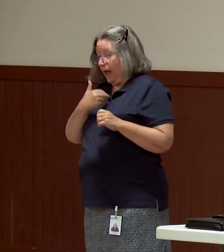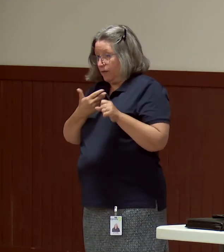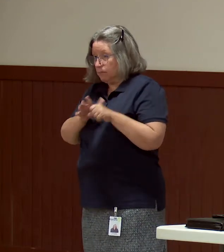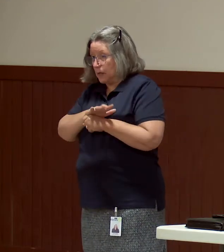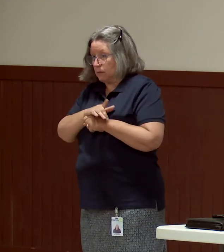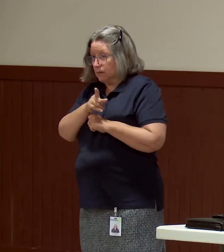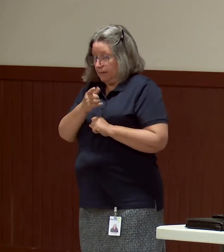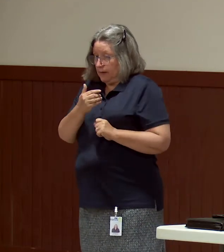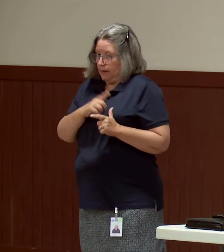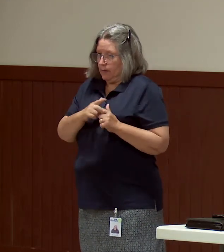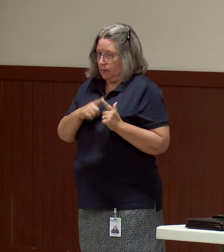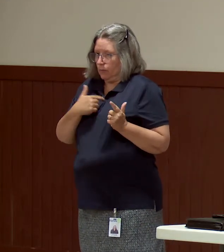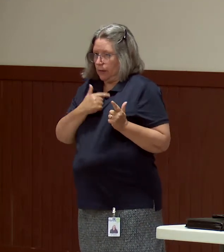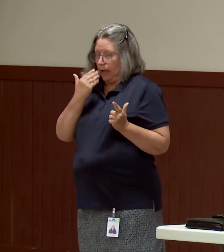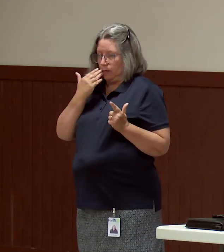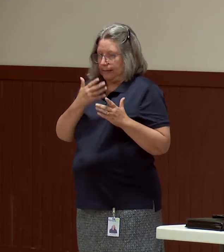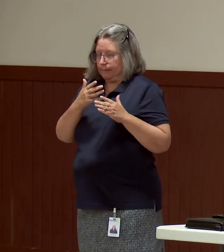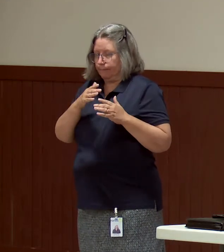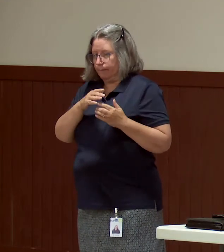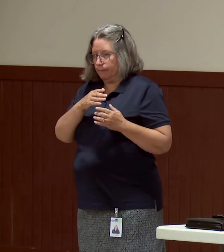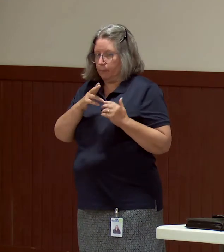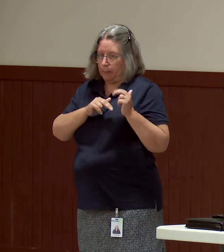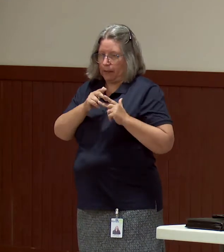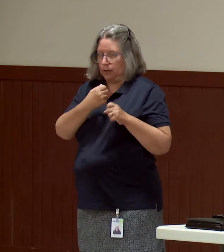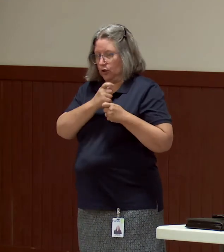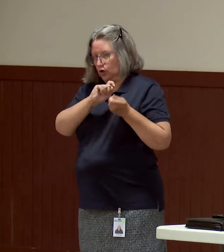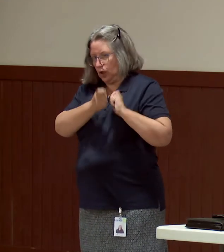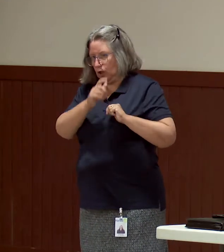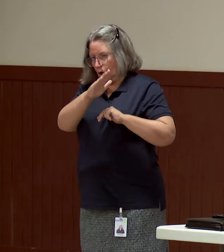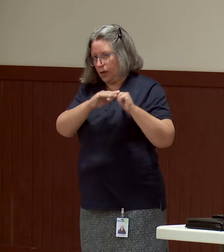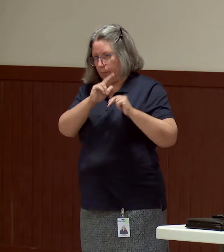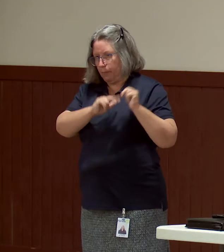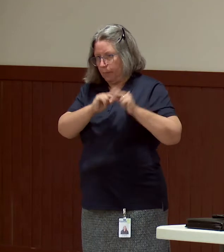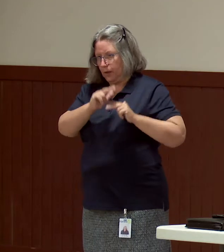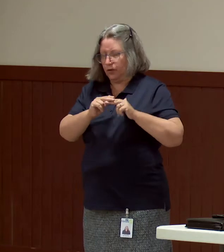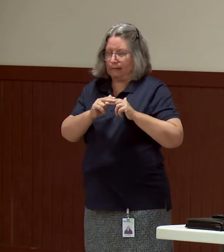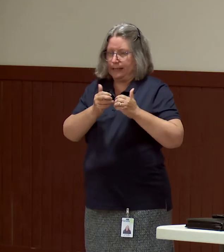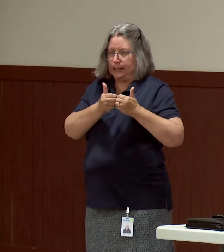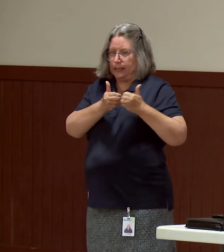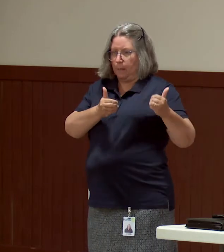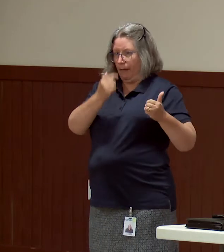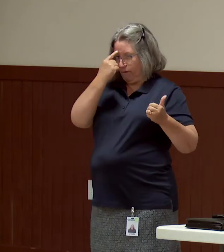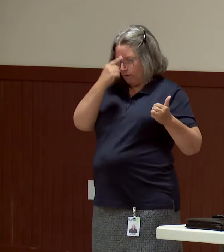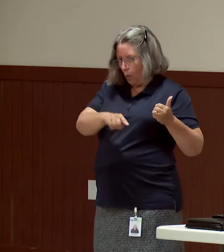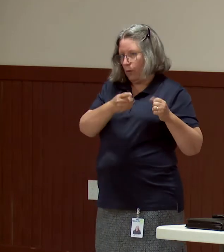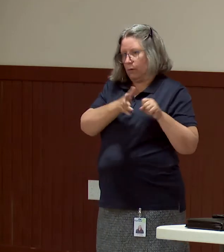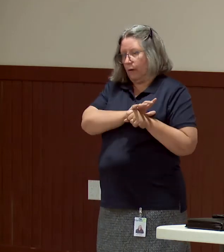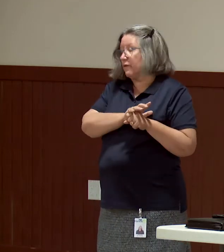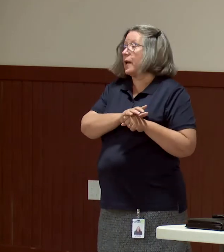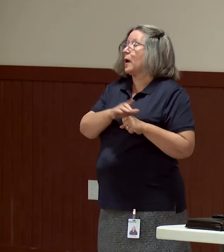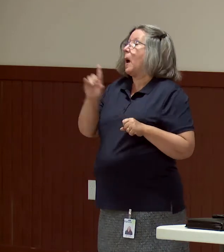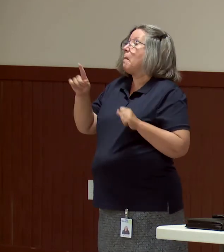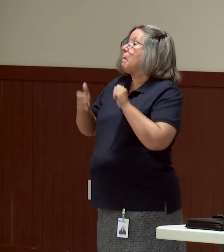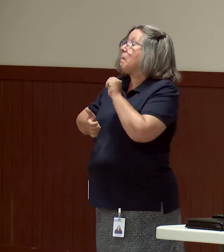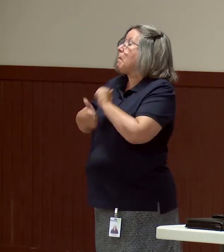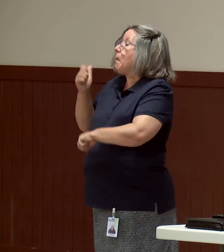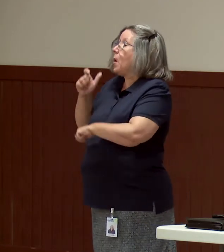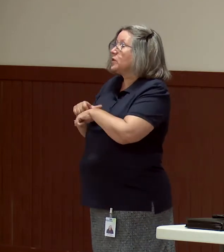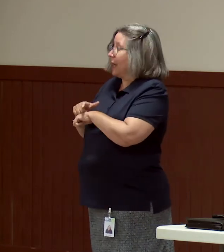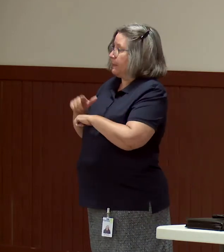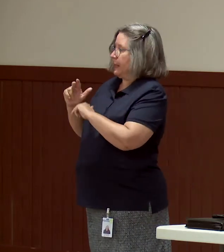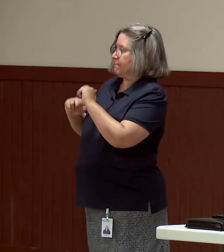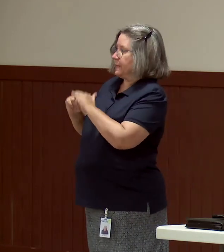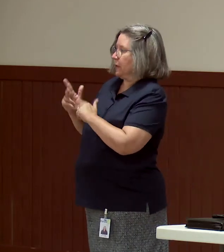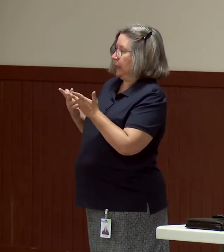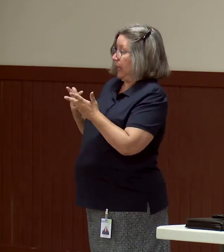spread. So it's important to know that generally infrastructure isn't eligible, but if it's a pandemic mitigation